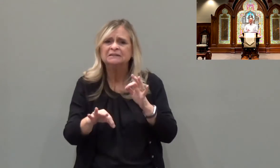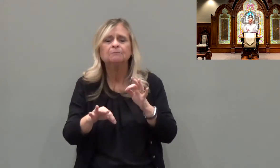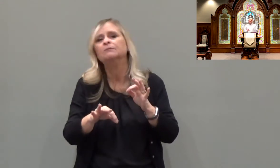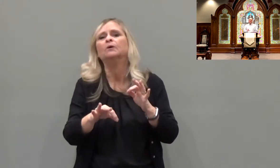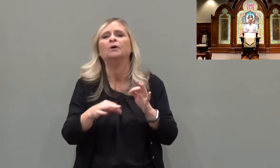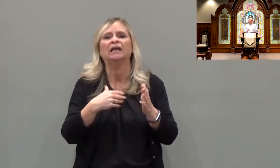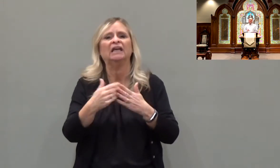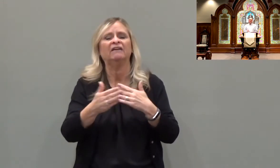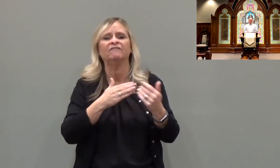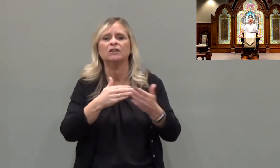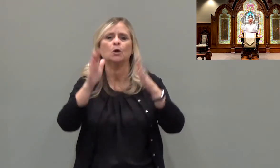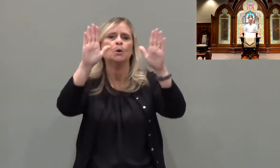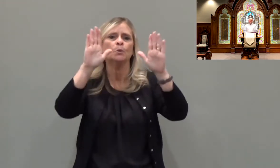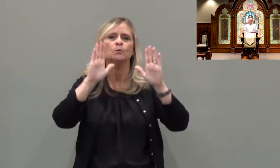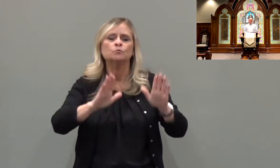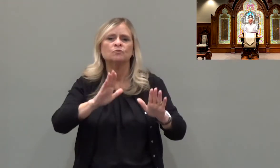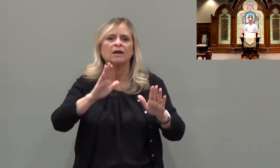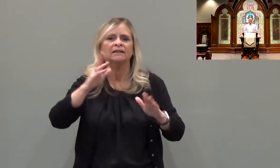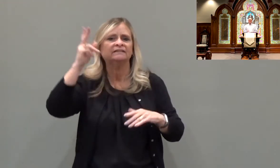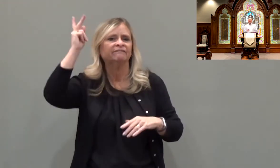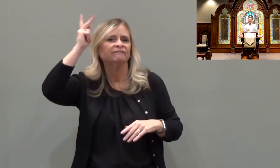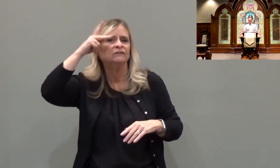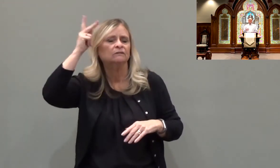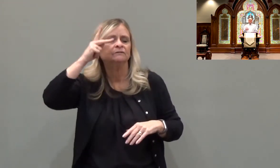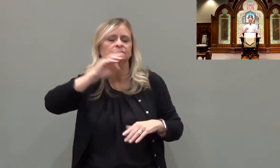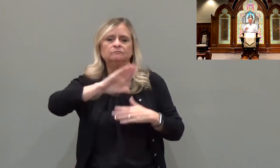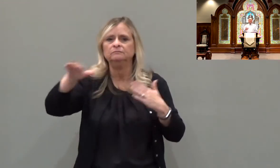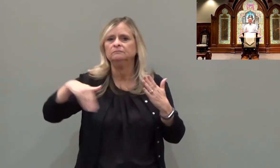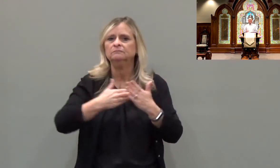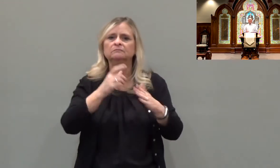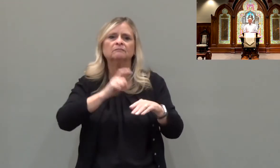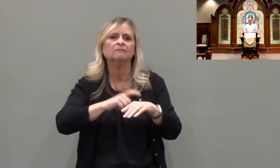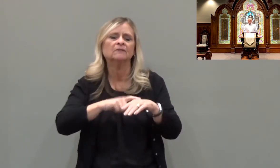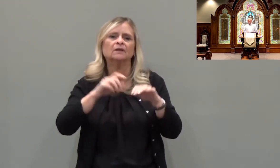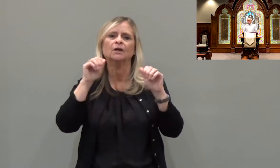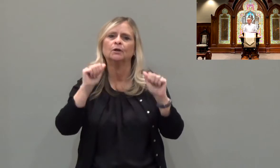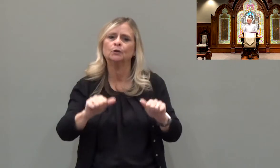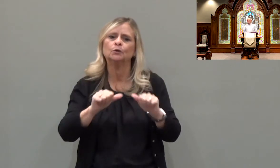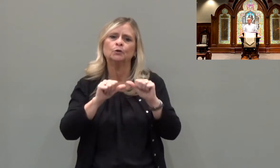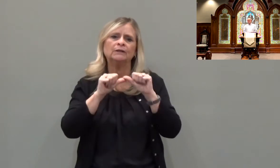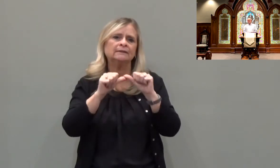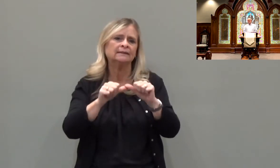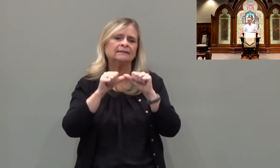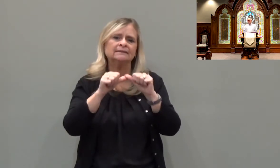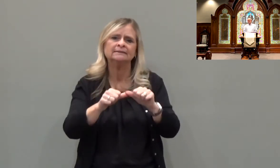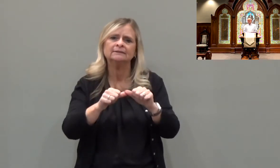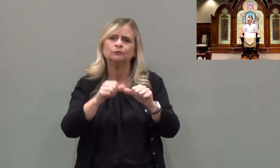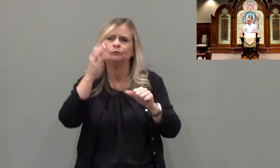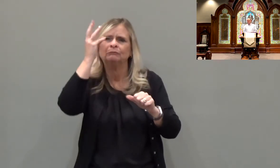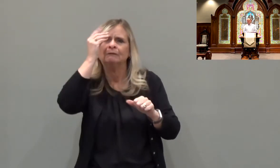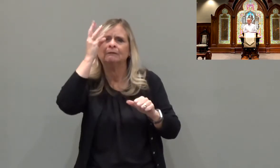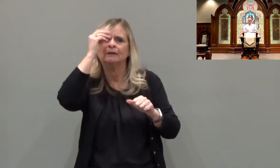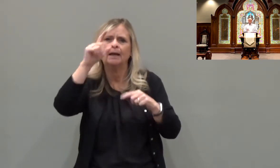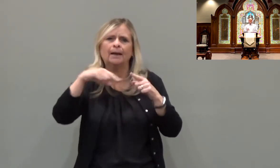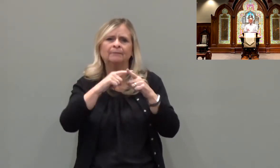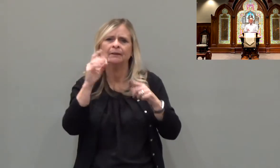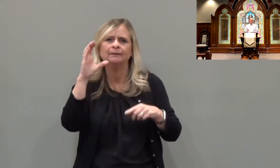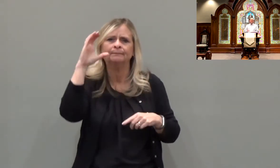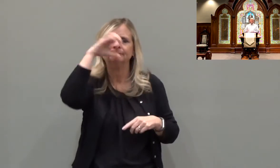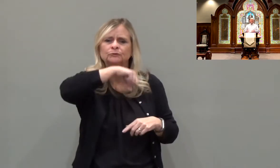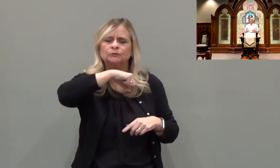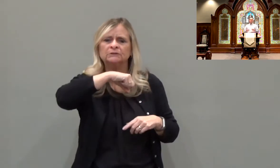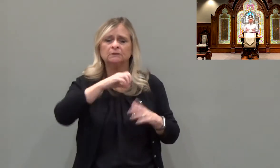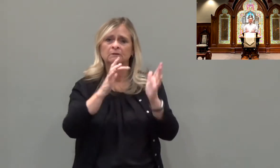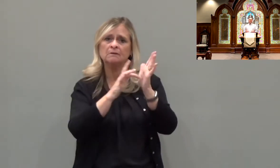greatest philosopher of all time could continue to revel in its mysteries. The gospel is